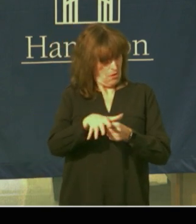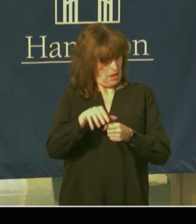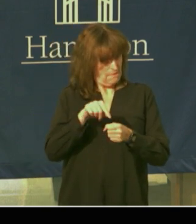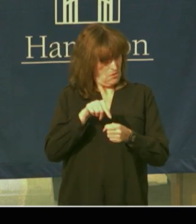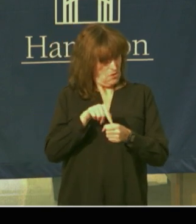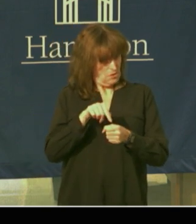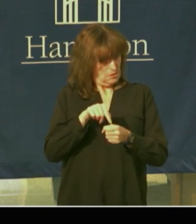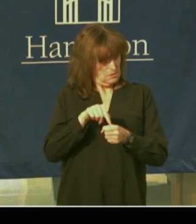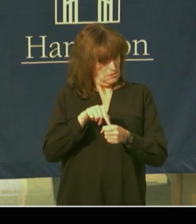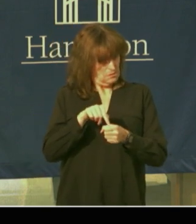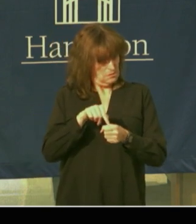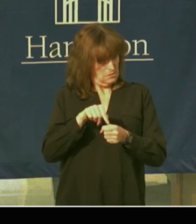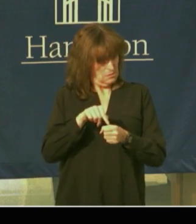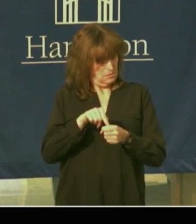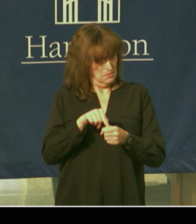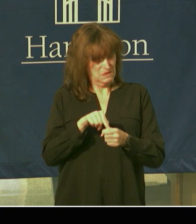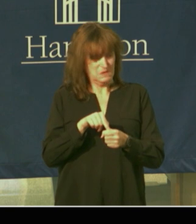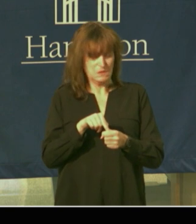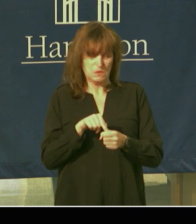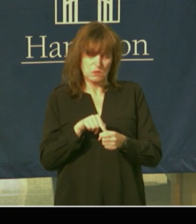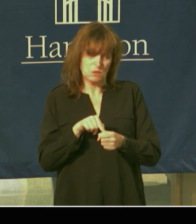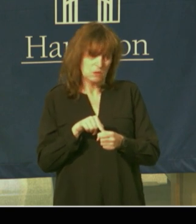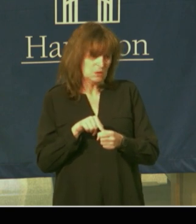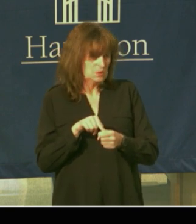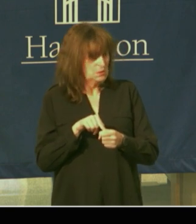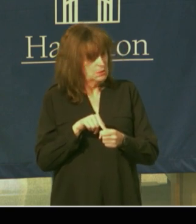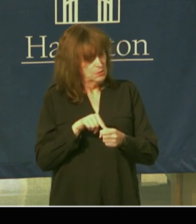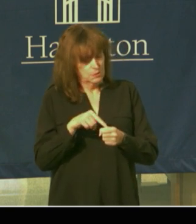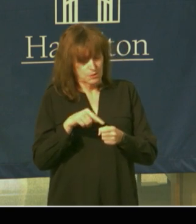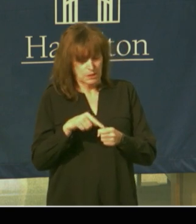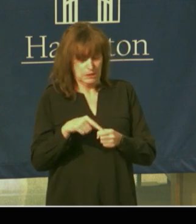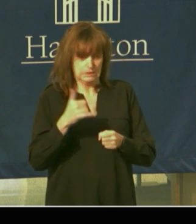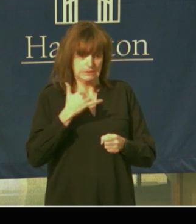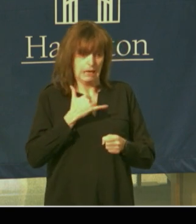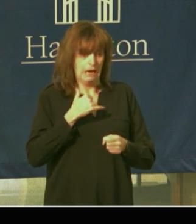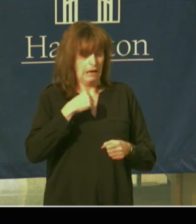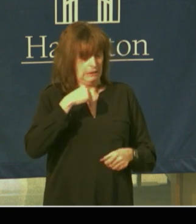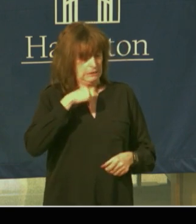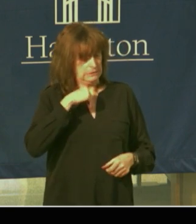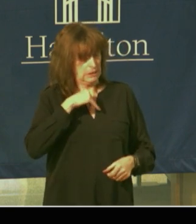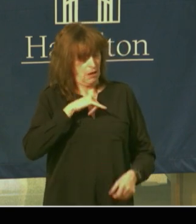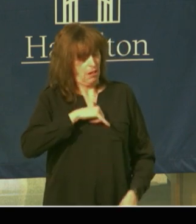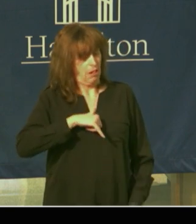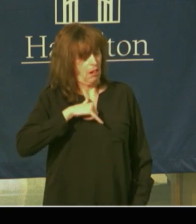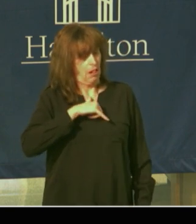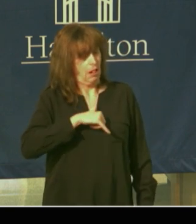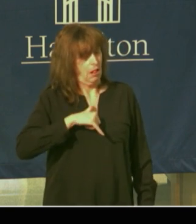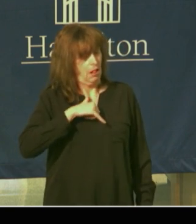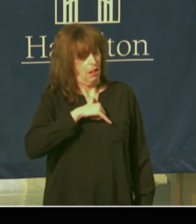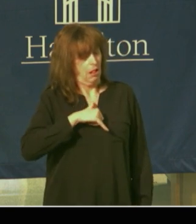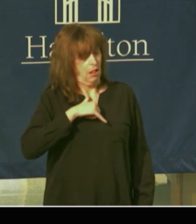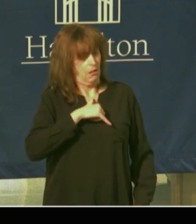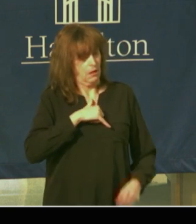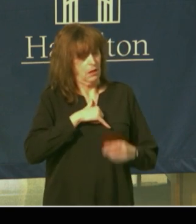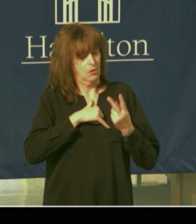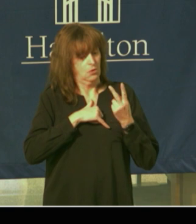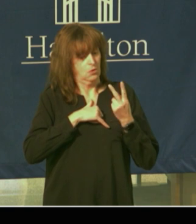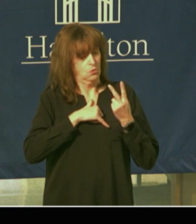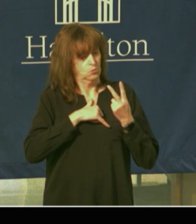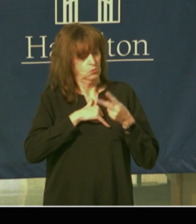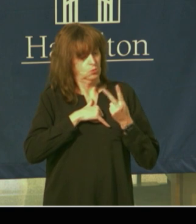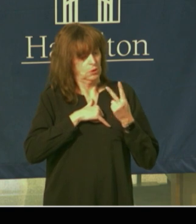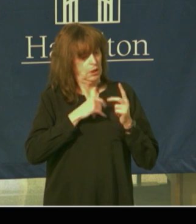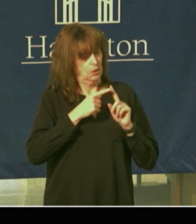from 2 to 12 days to what we refer to as incubate. So it's incubating in the